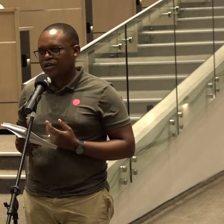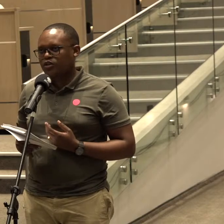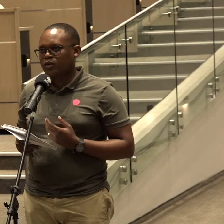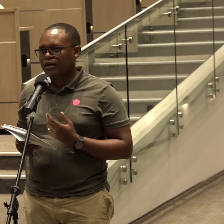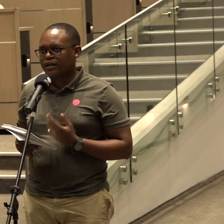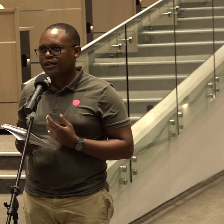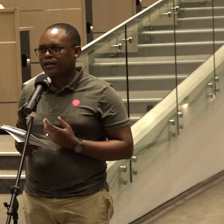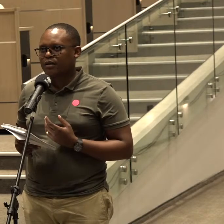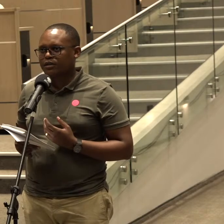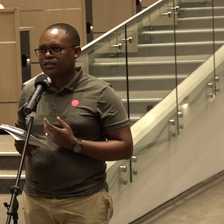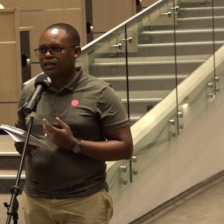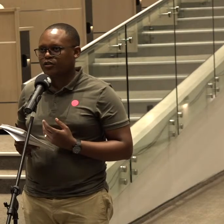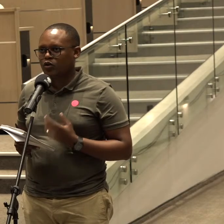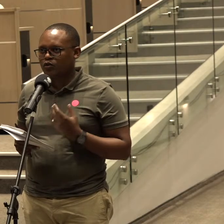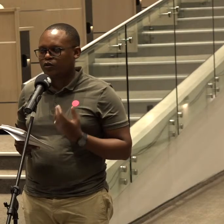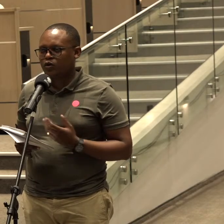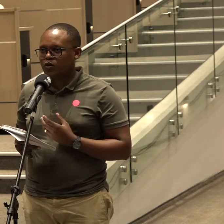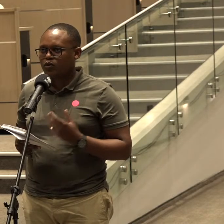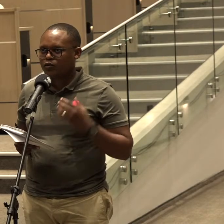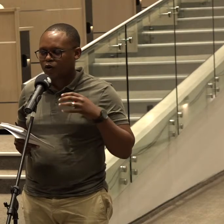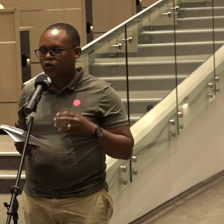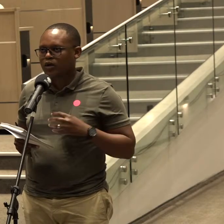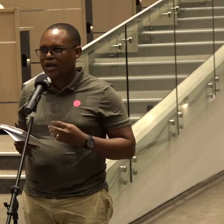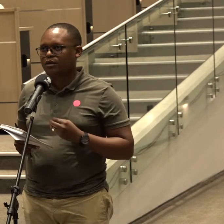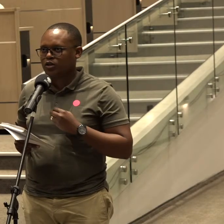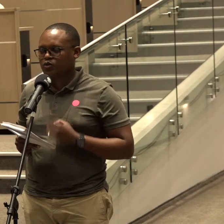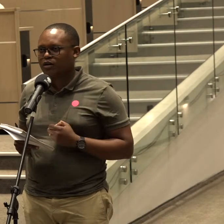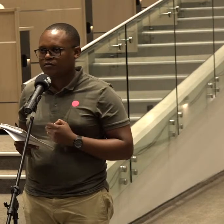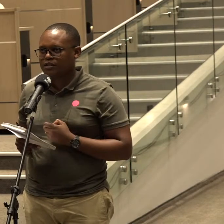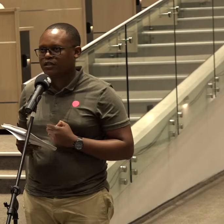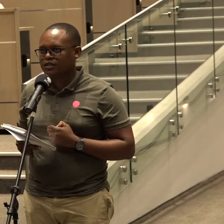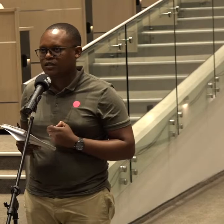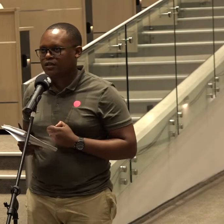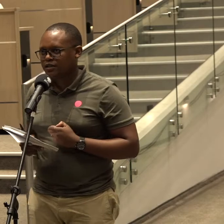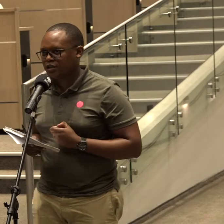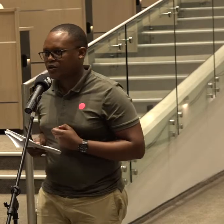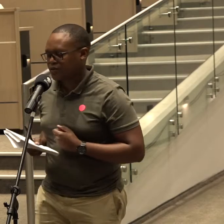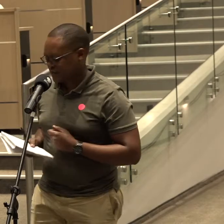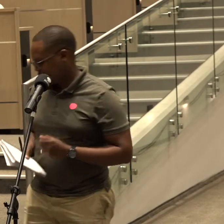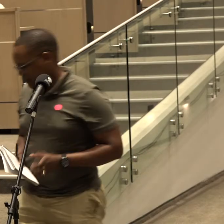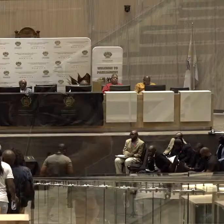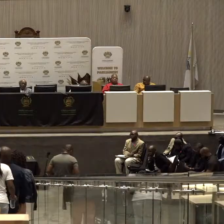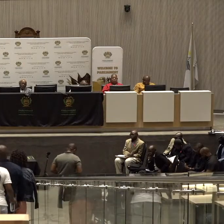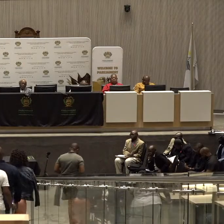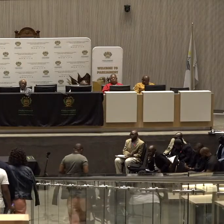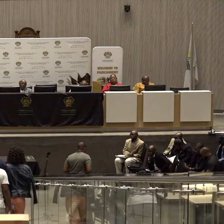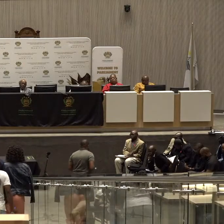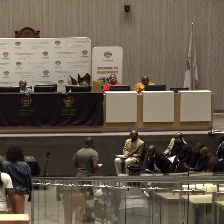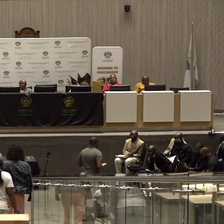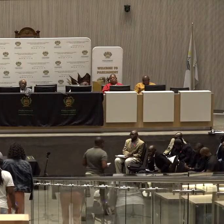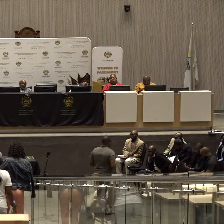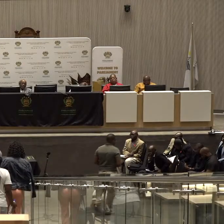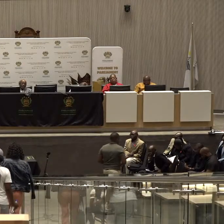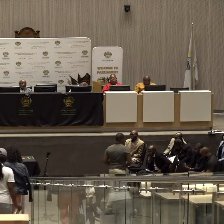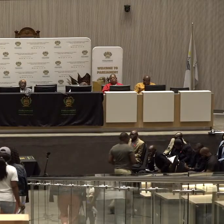I would like to thank you I really really appreciate you for your for you coming into our vicinity thank you